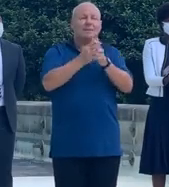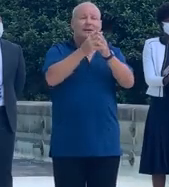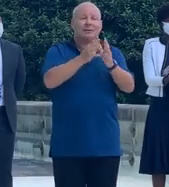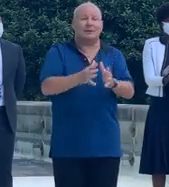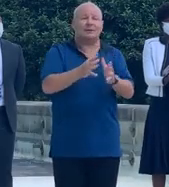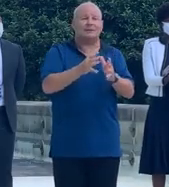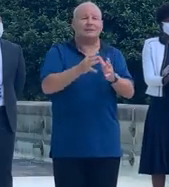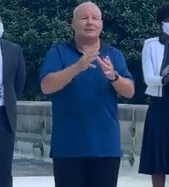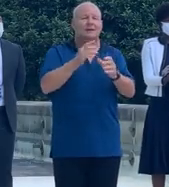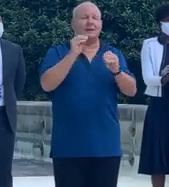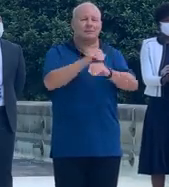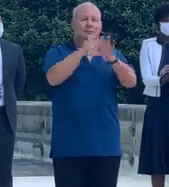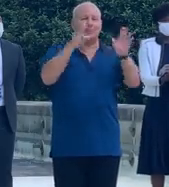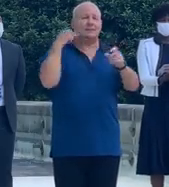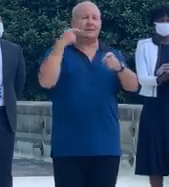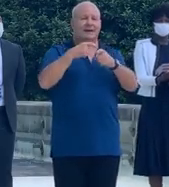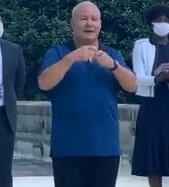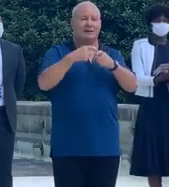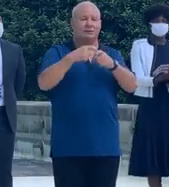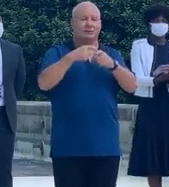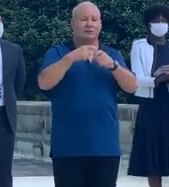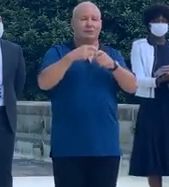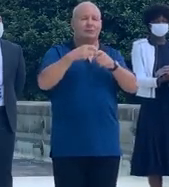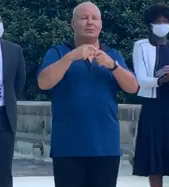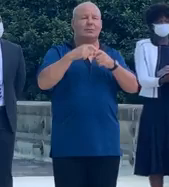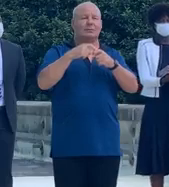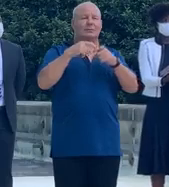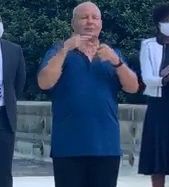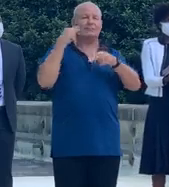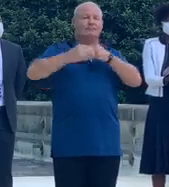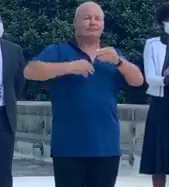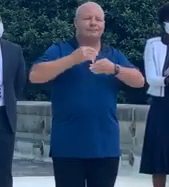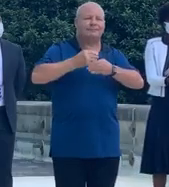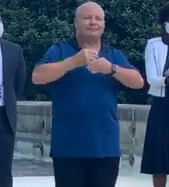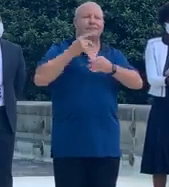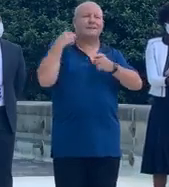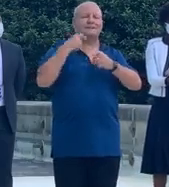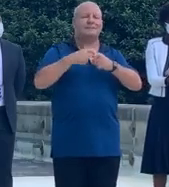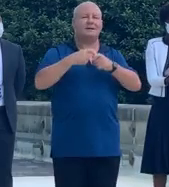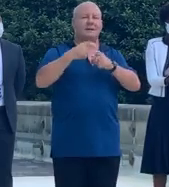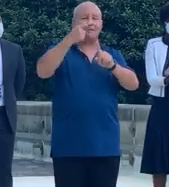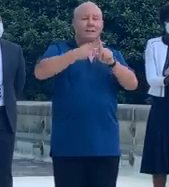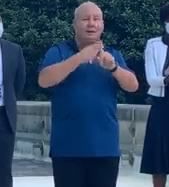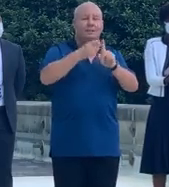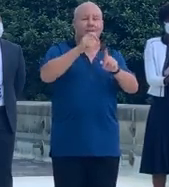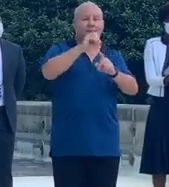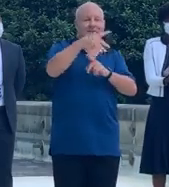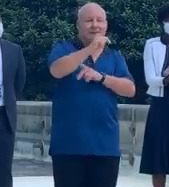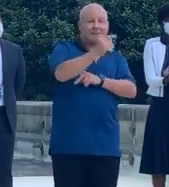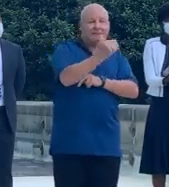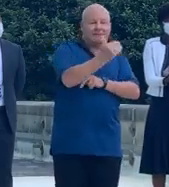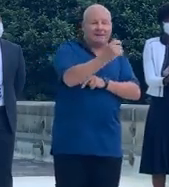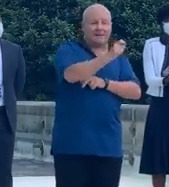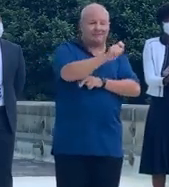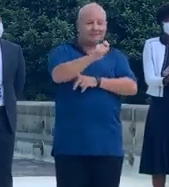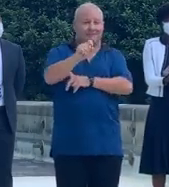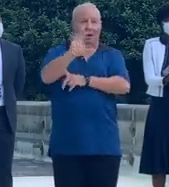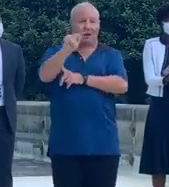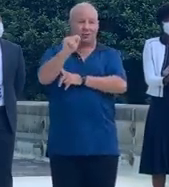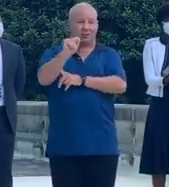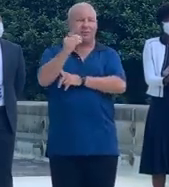National Hispanic Heritage Month from September 15th to October 15th by celebrating the